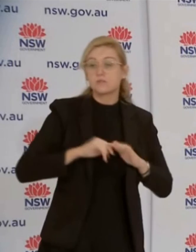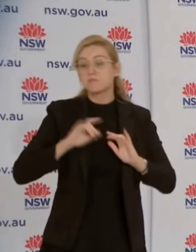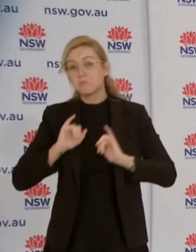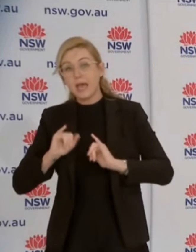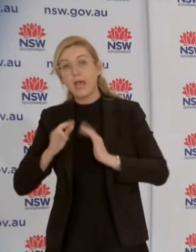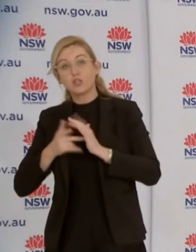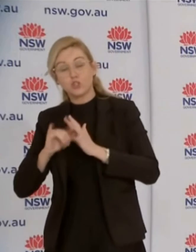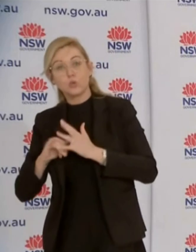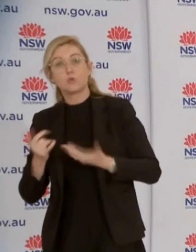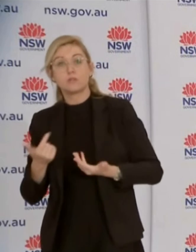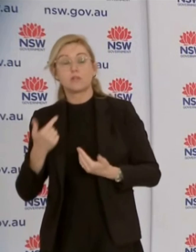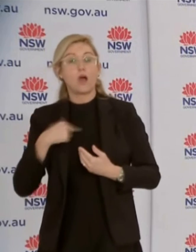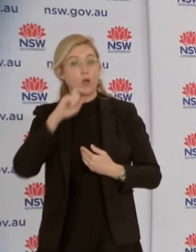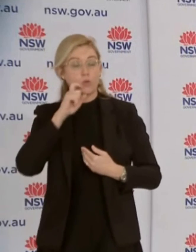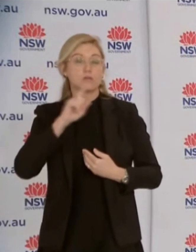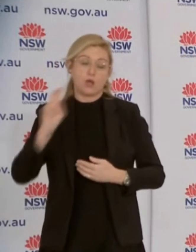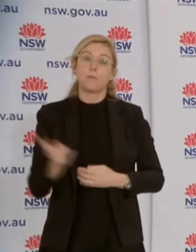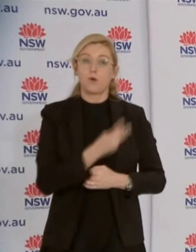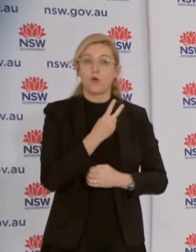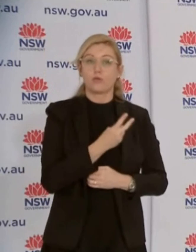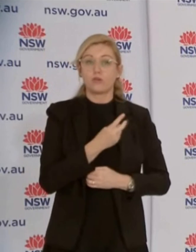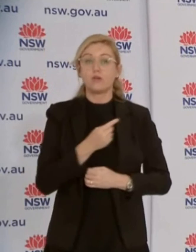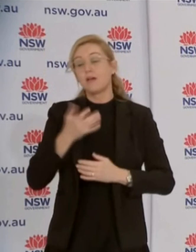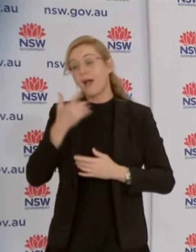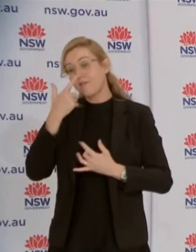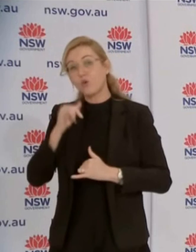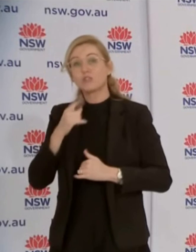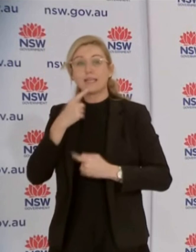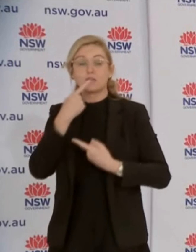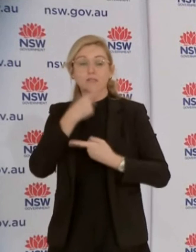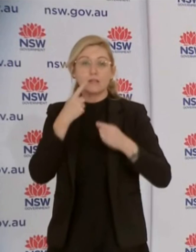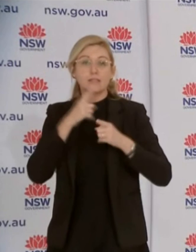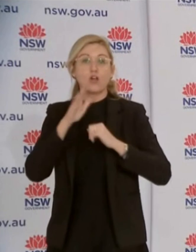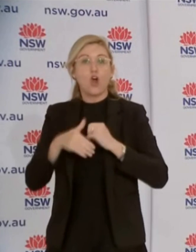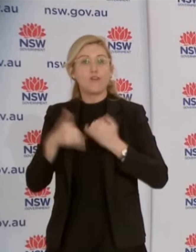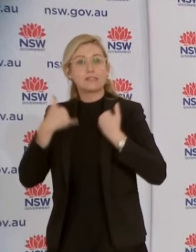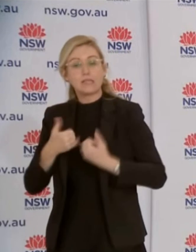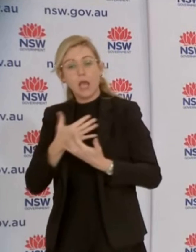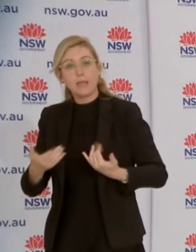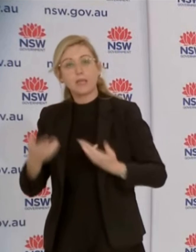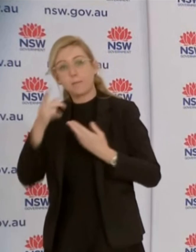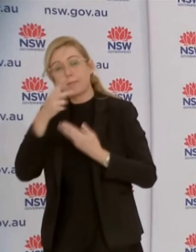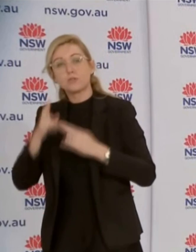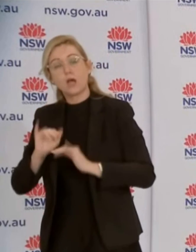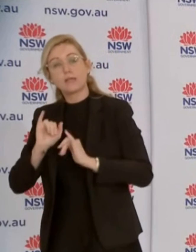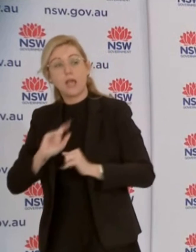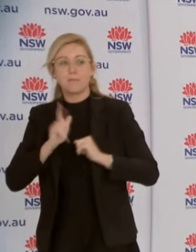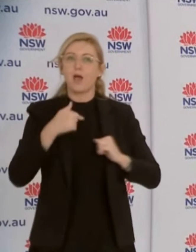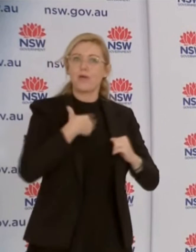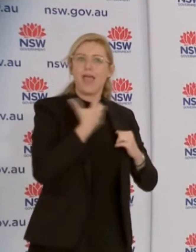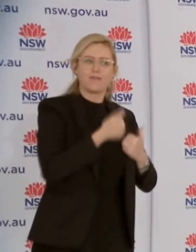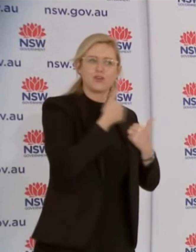is always a positive light at the end of the tunnel. That phrase has been thrown around a lot the last few weeks, but with good